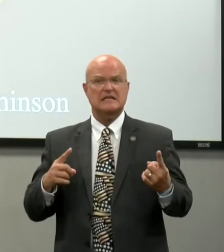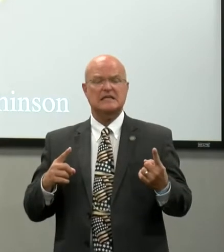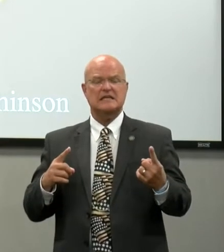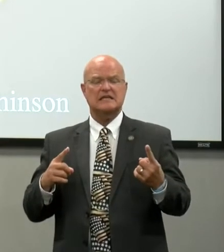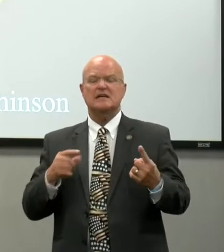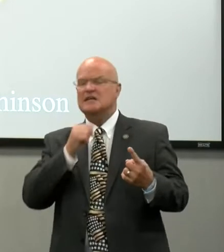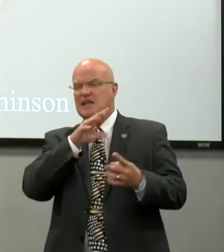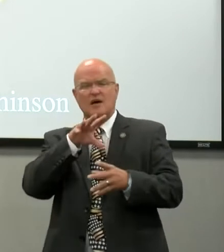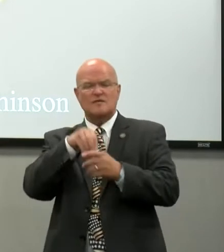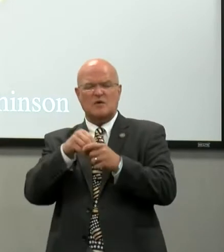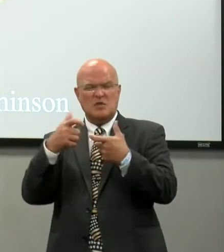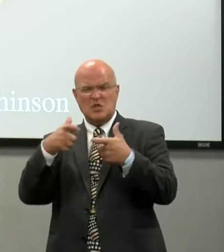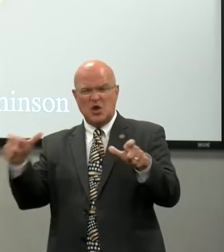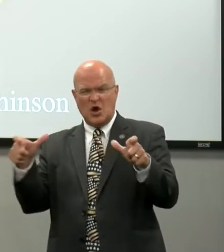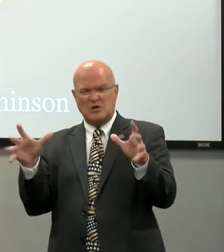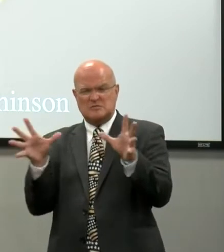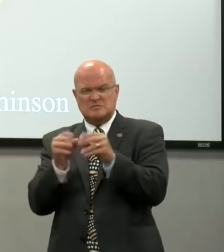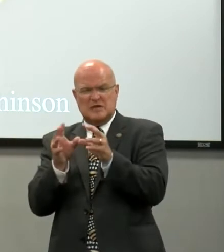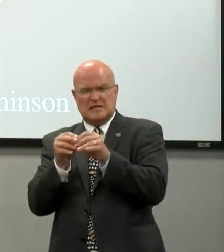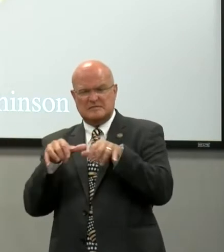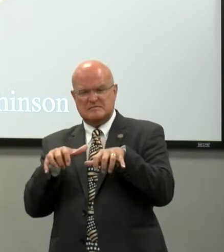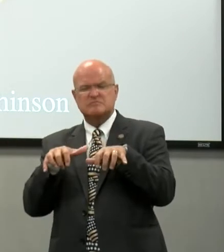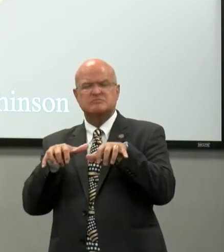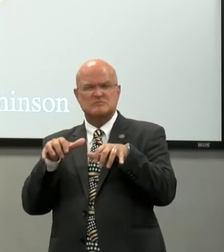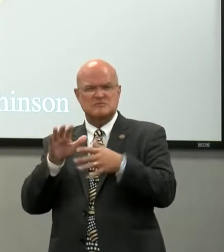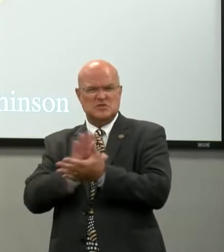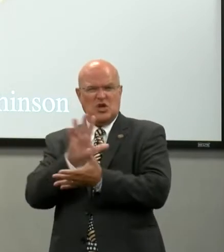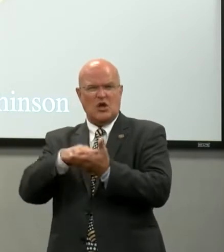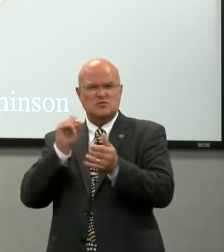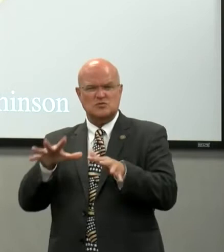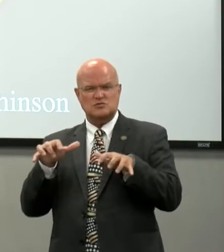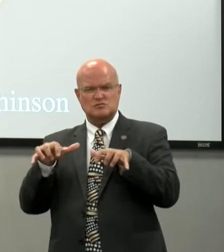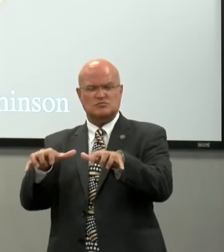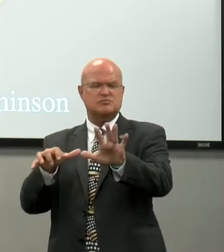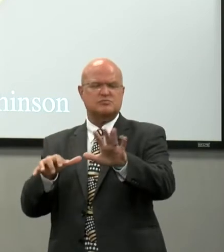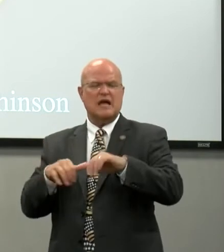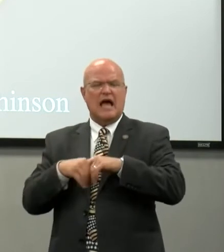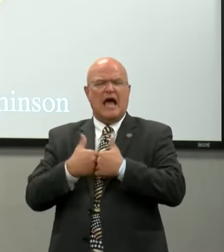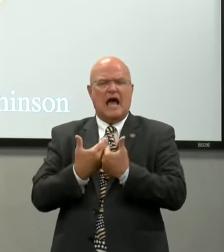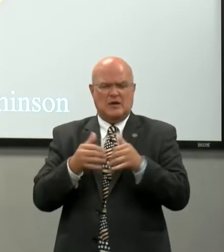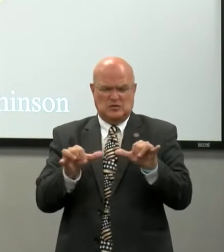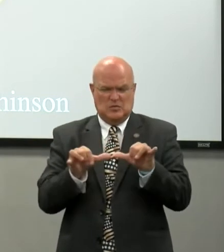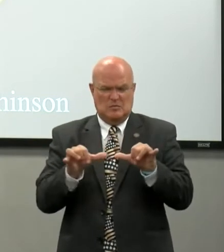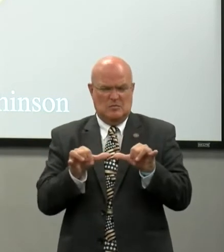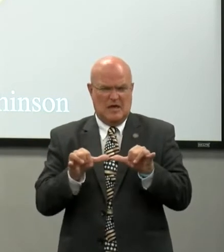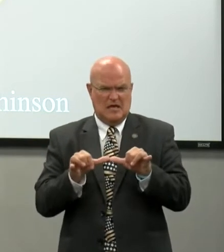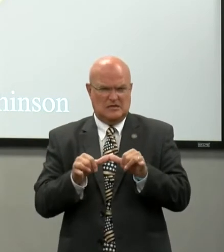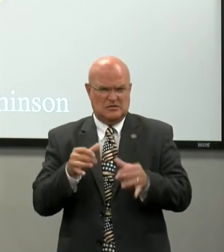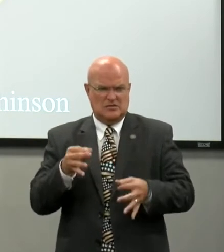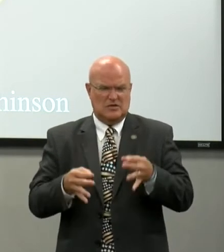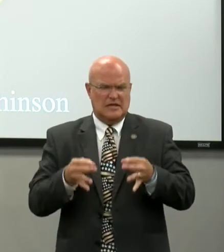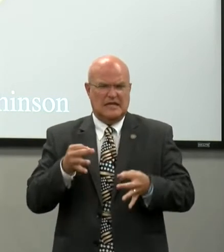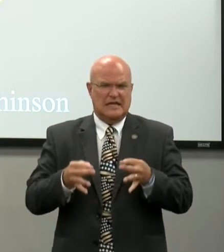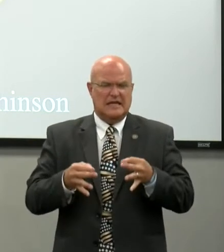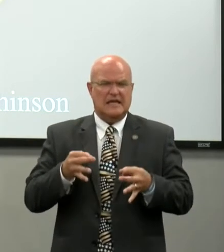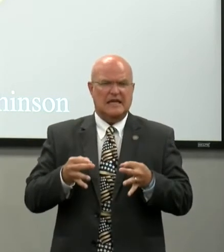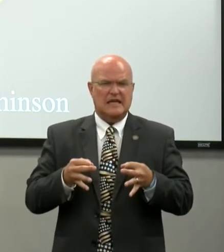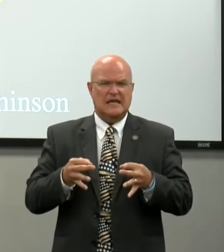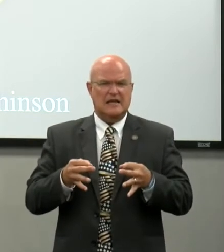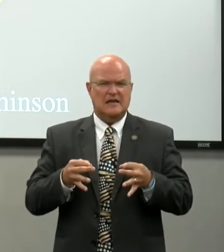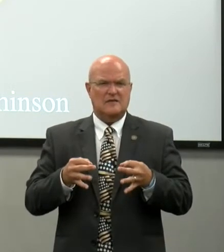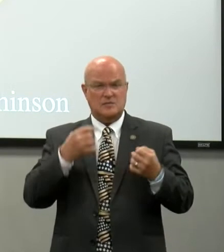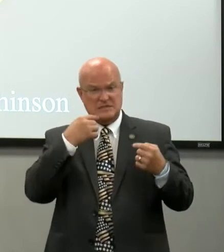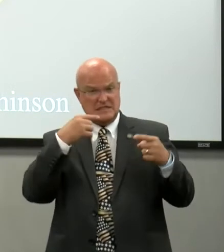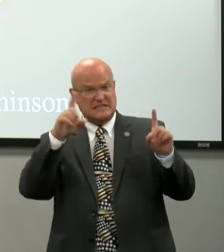large gatherings, especially towards the college students. How are you going to measure whether or not that you've